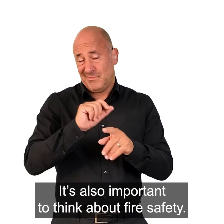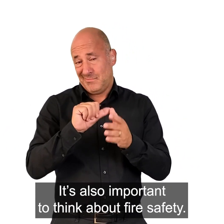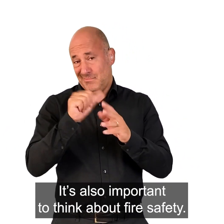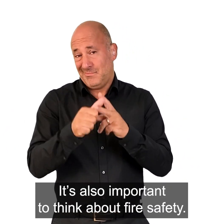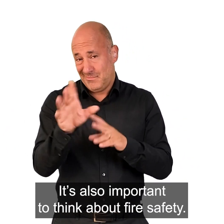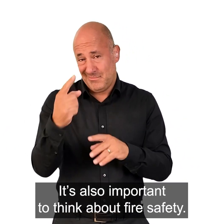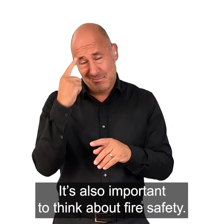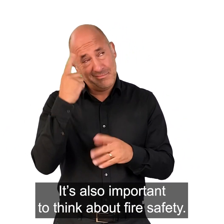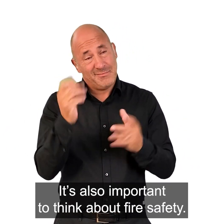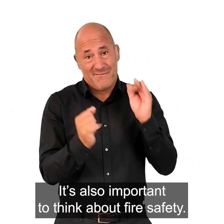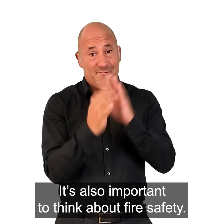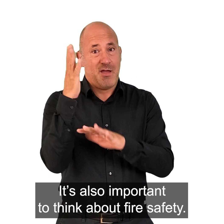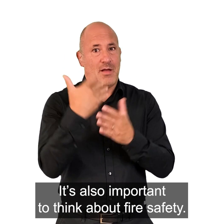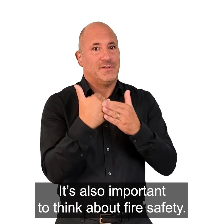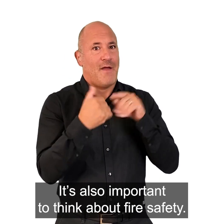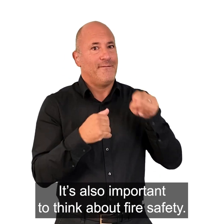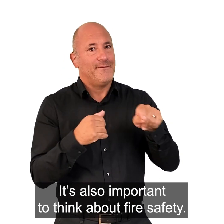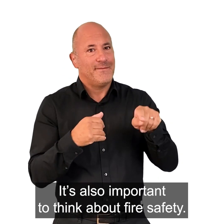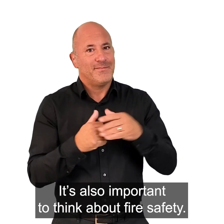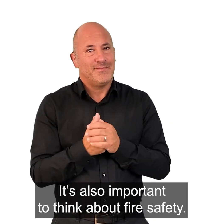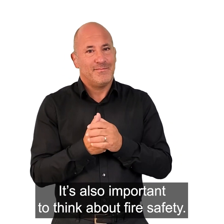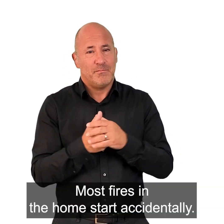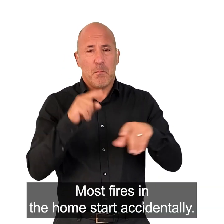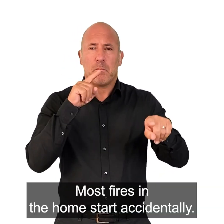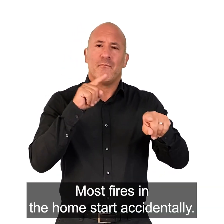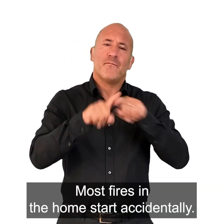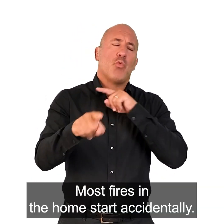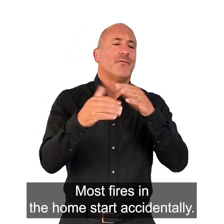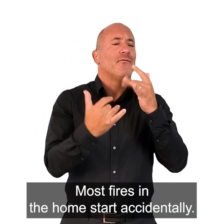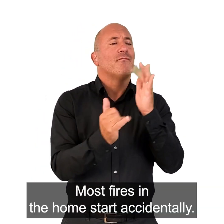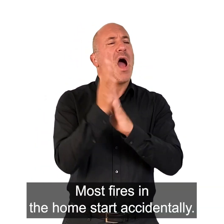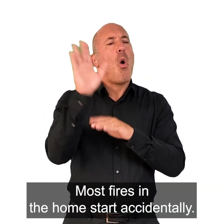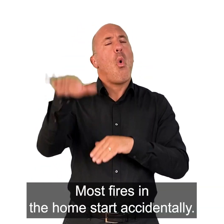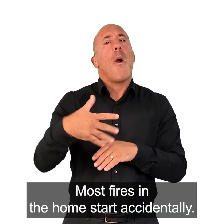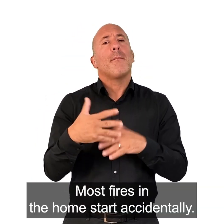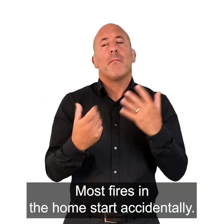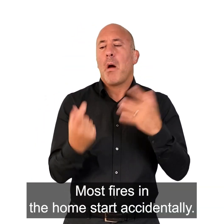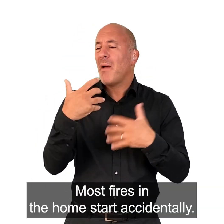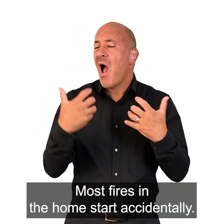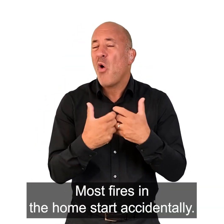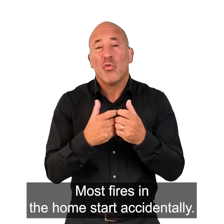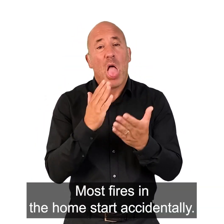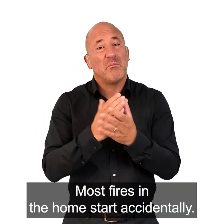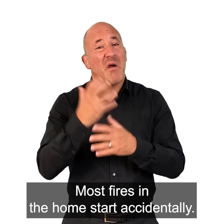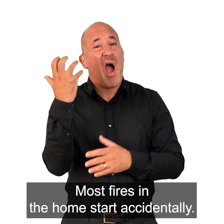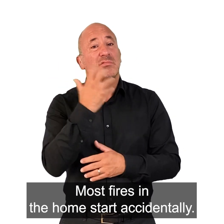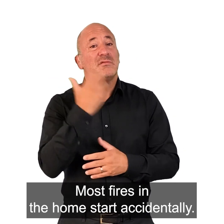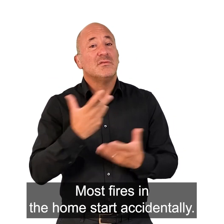It is also important to think about fire safety. Most fires in the home start accidentally.